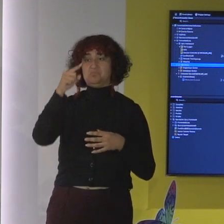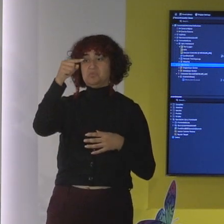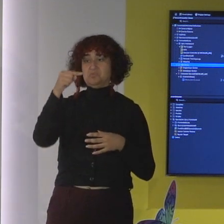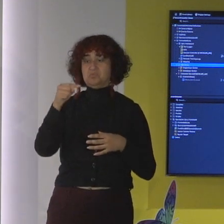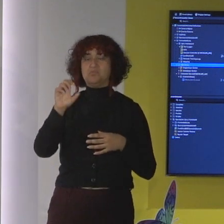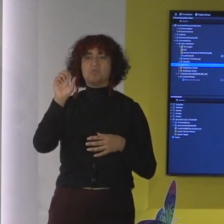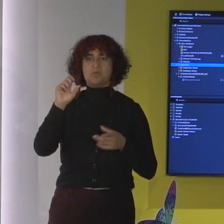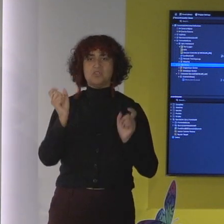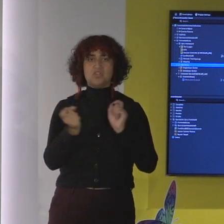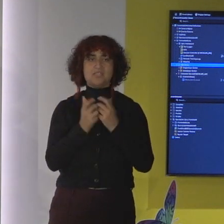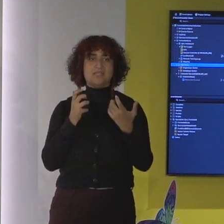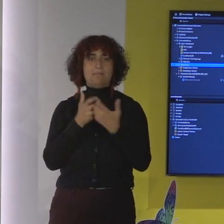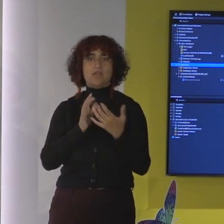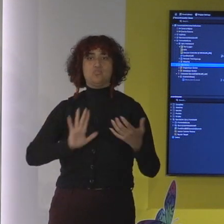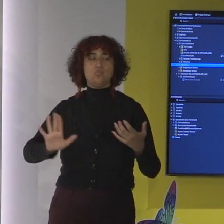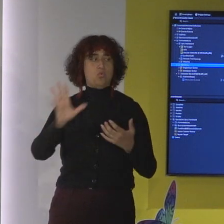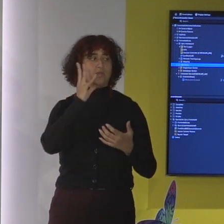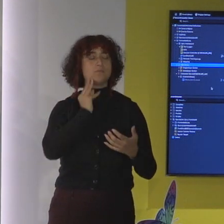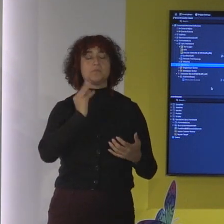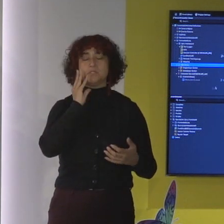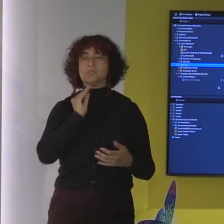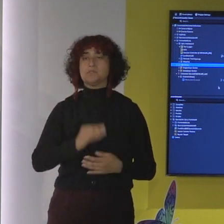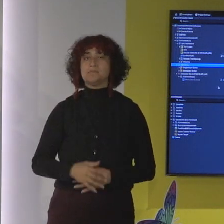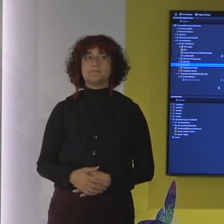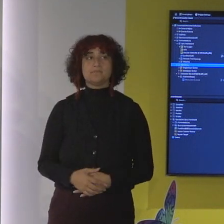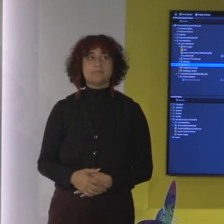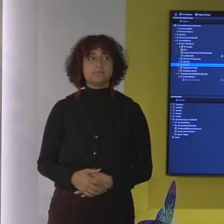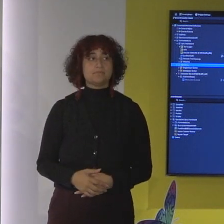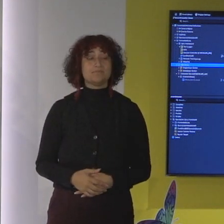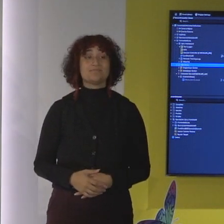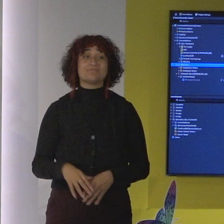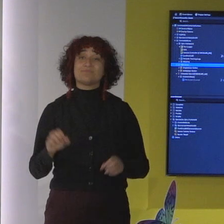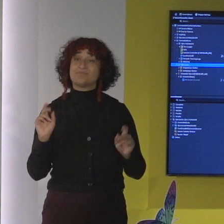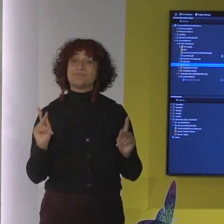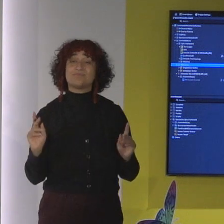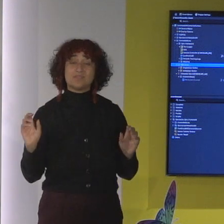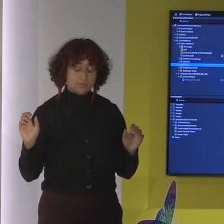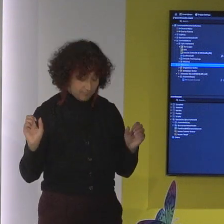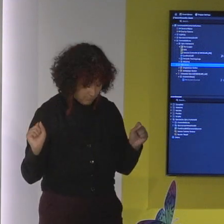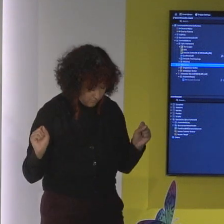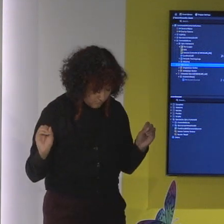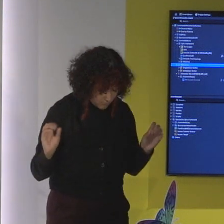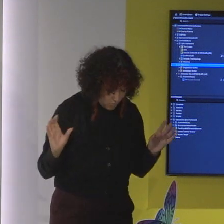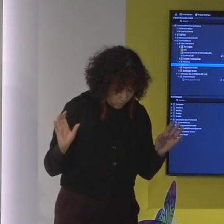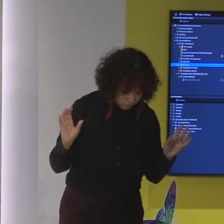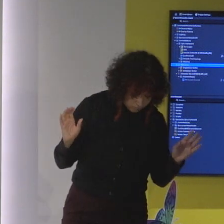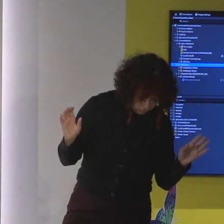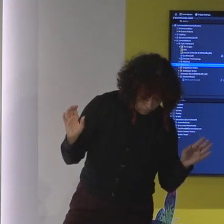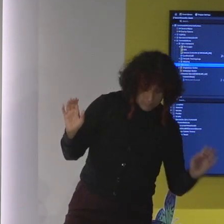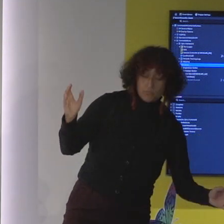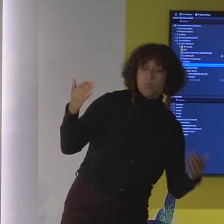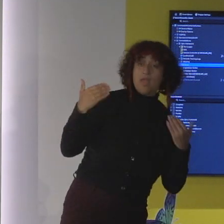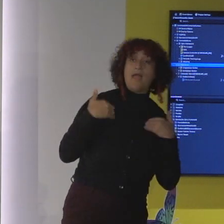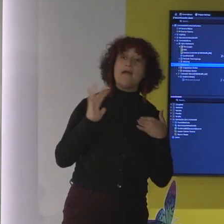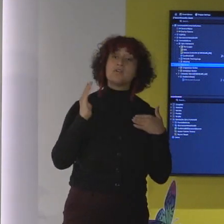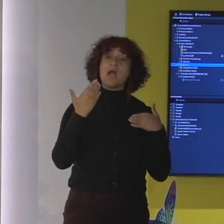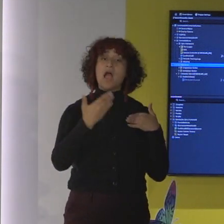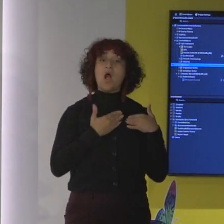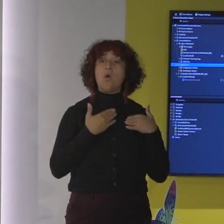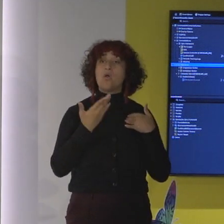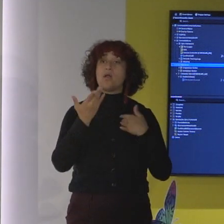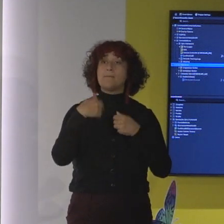customize this to match your experience. All right, so we have our package and our